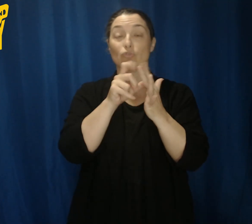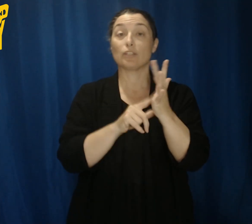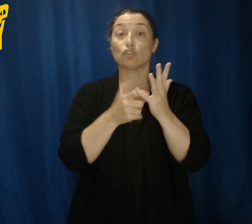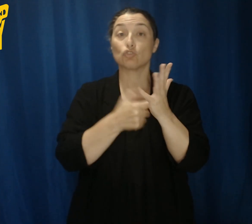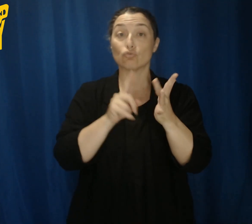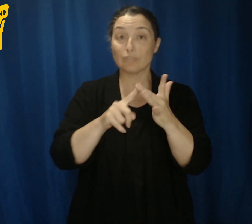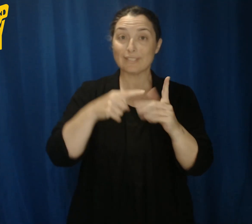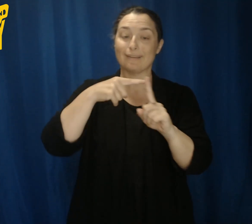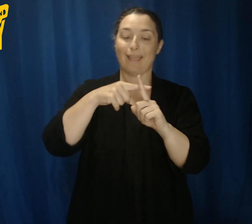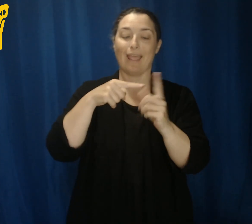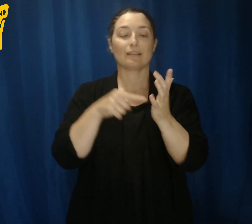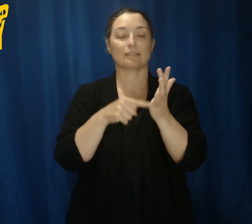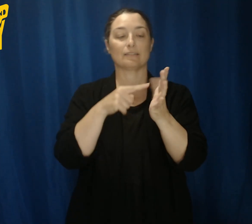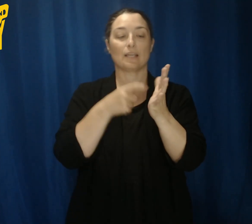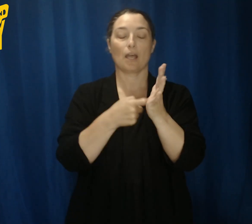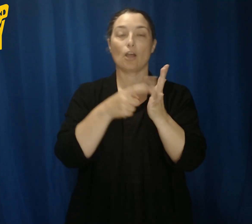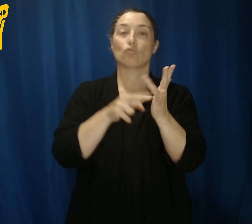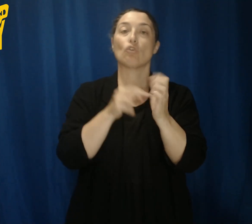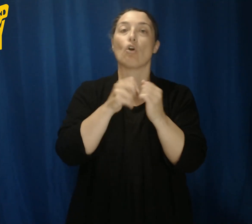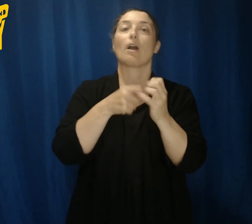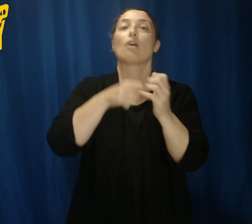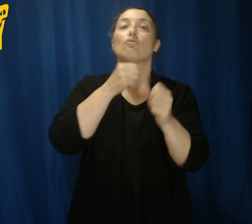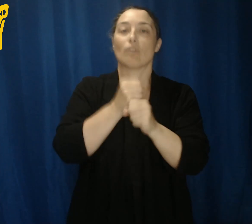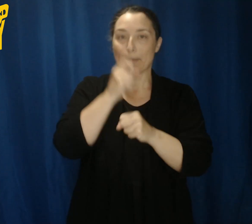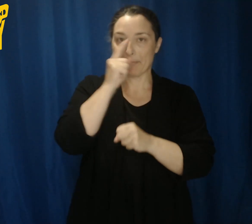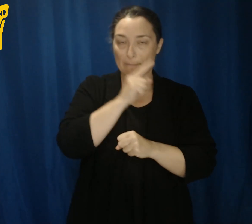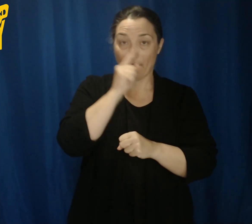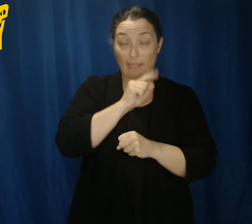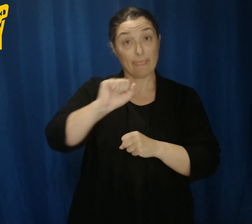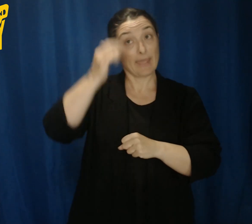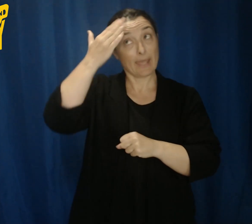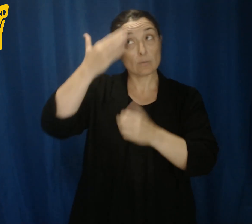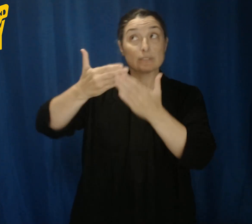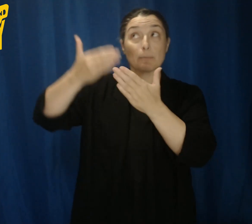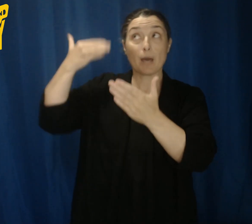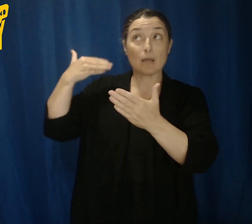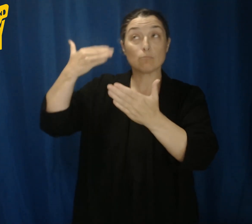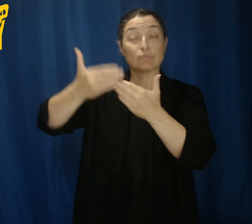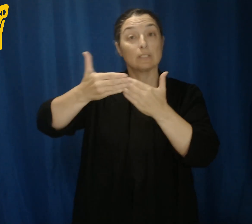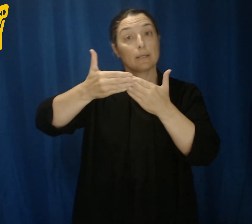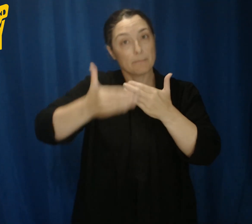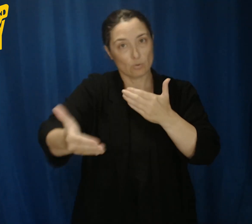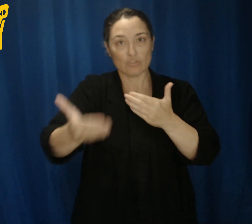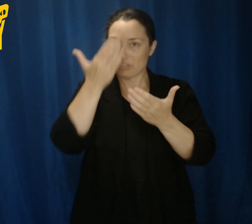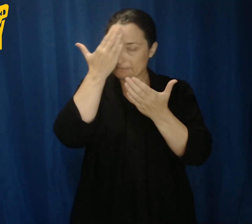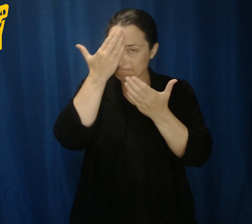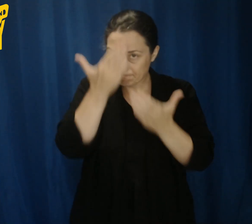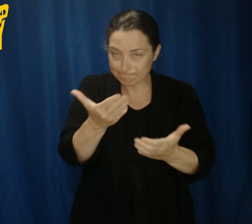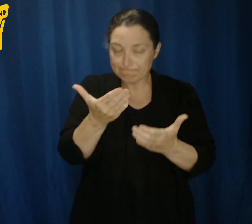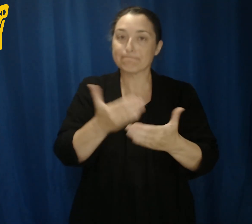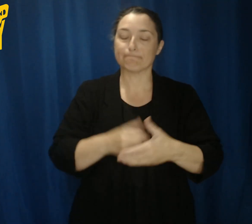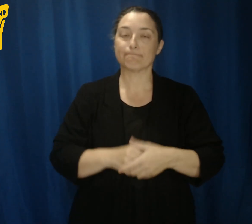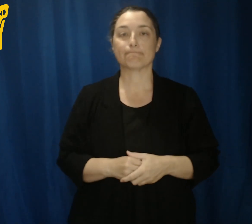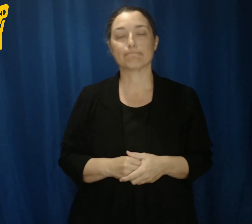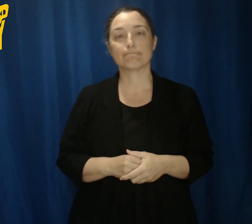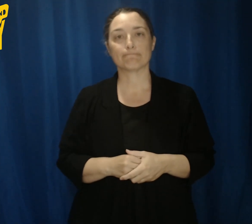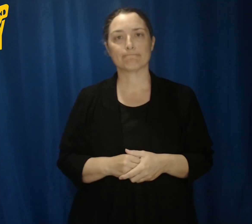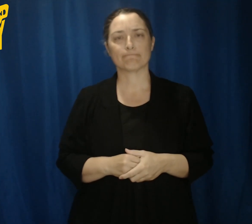Tongarong people, and give our respects to their elders, past, present, and emerging. We encourage